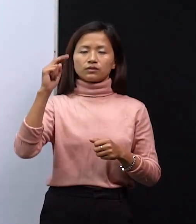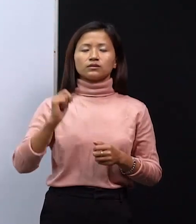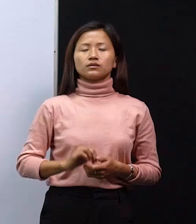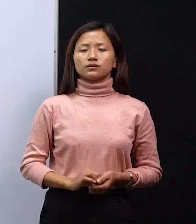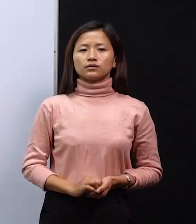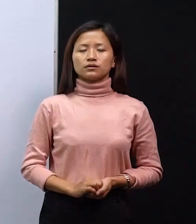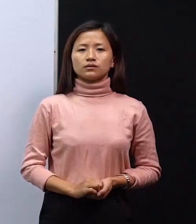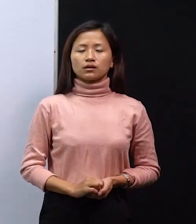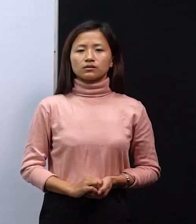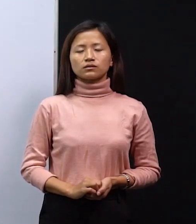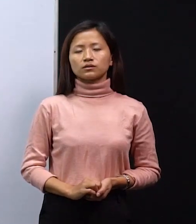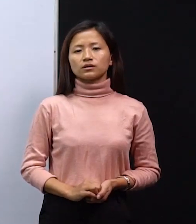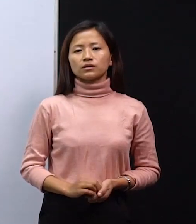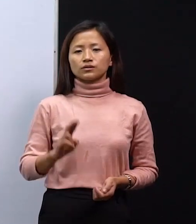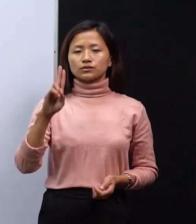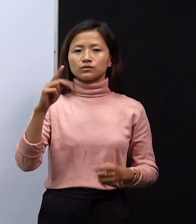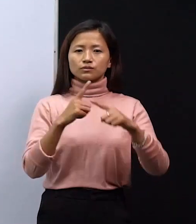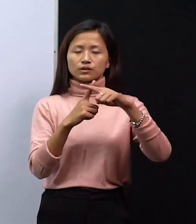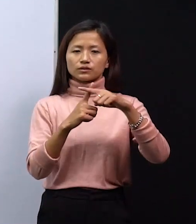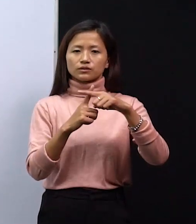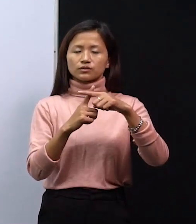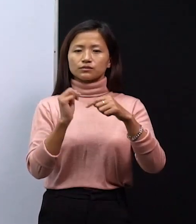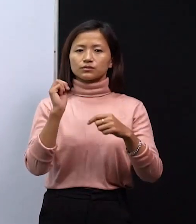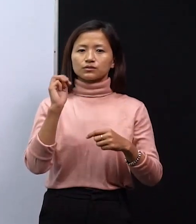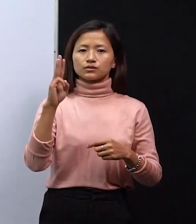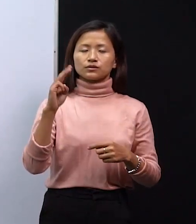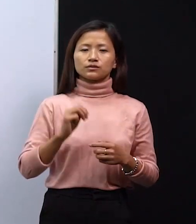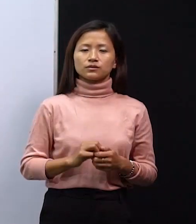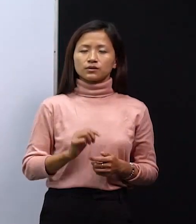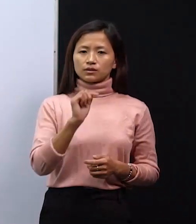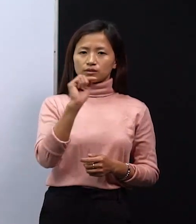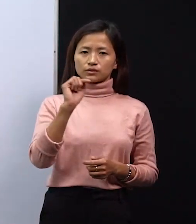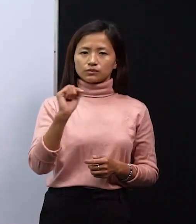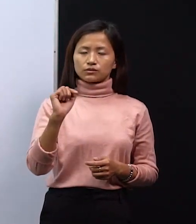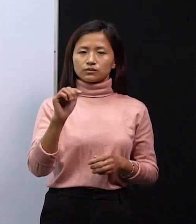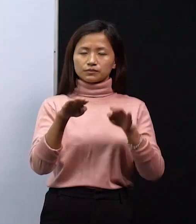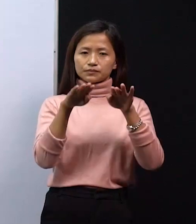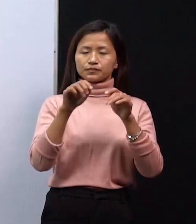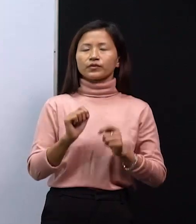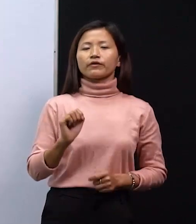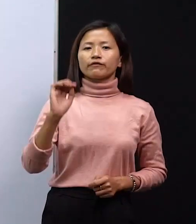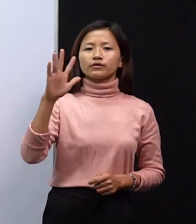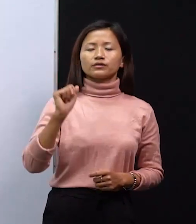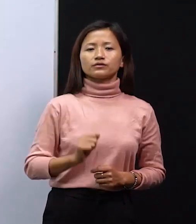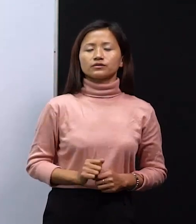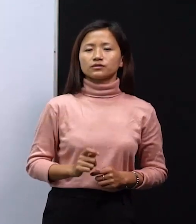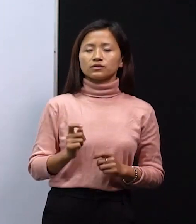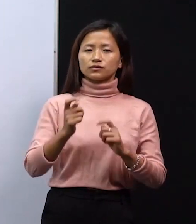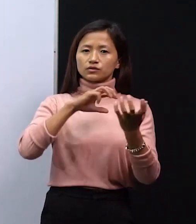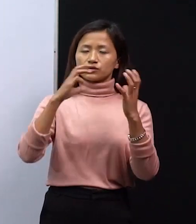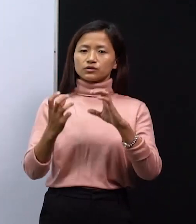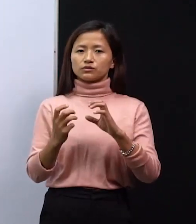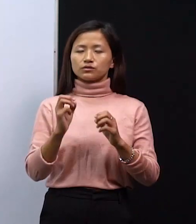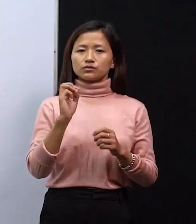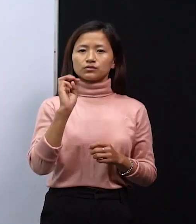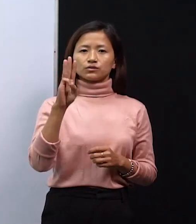2 plus 3 is equal to 5, right? So if I change the position again, 3 plus